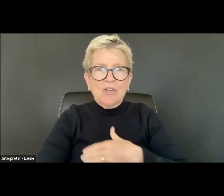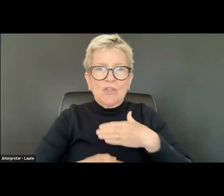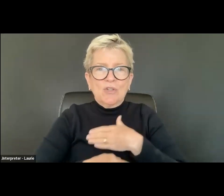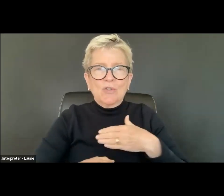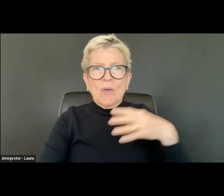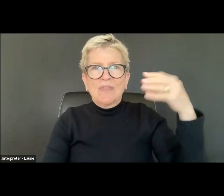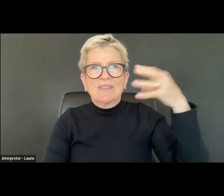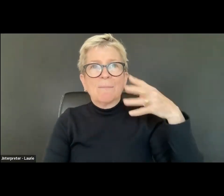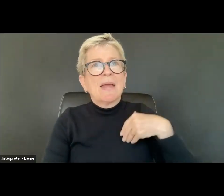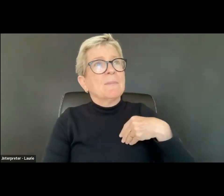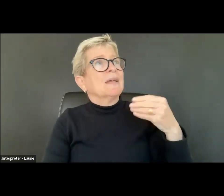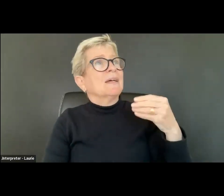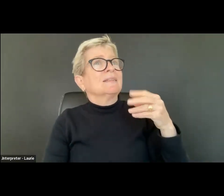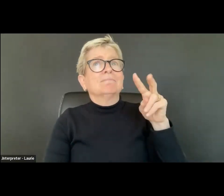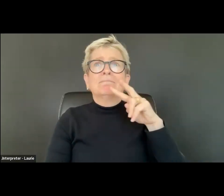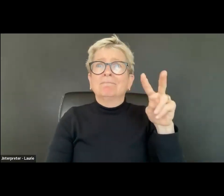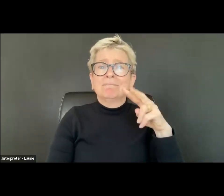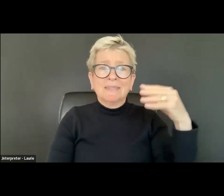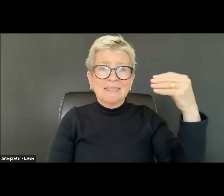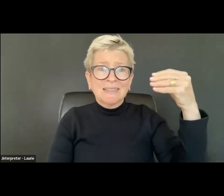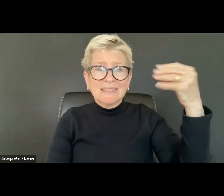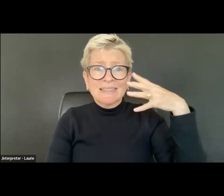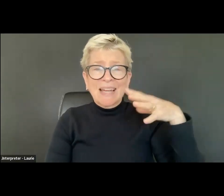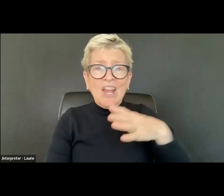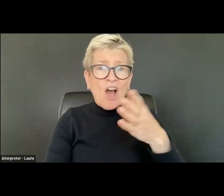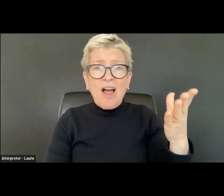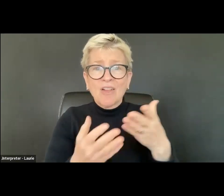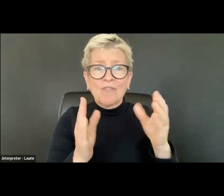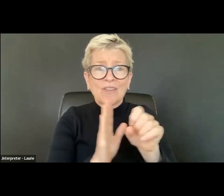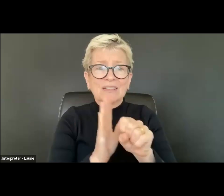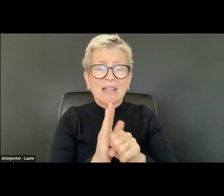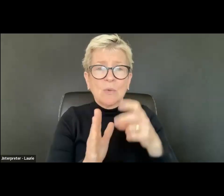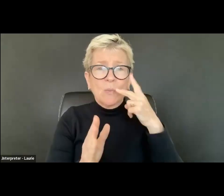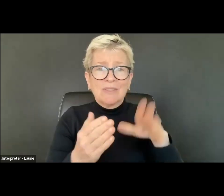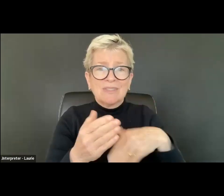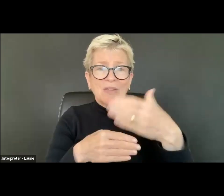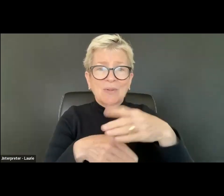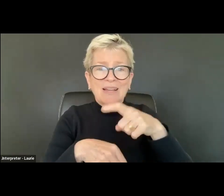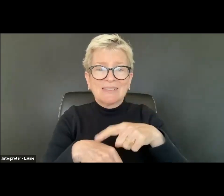probably sunny across the state. Enjoy it all over the state. And we'll see you next time. Take care, everyone.